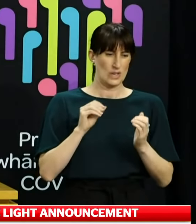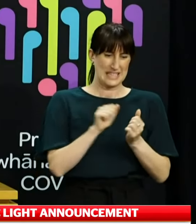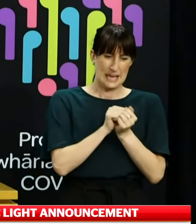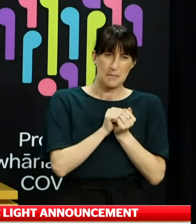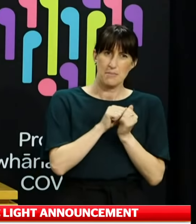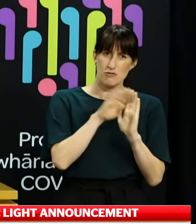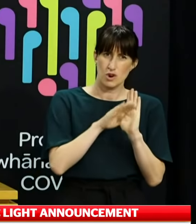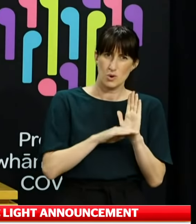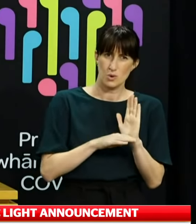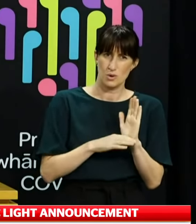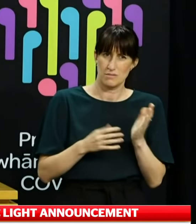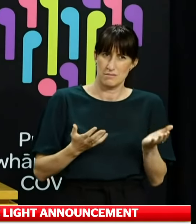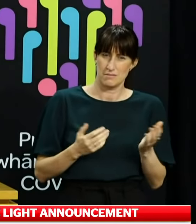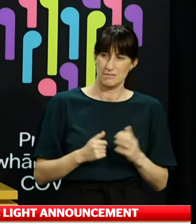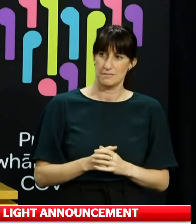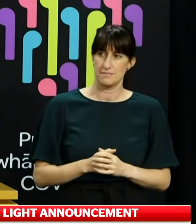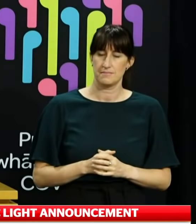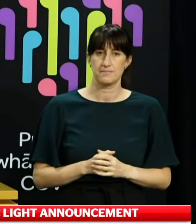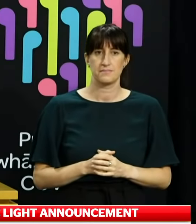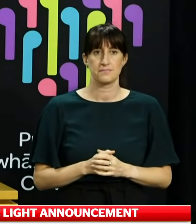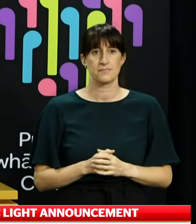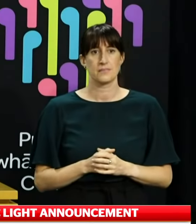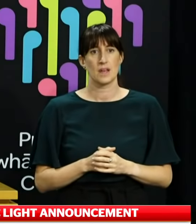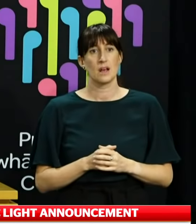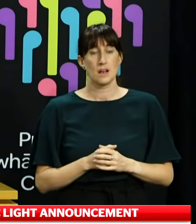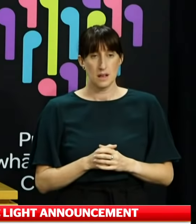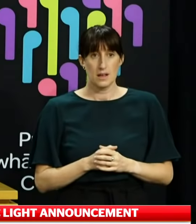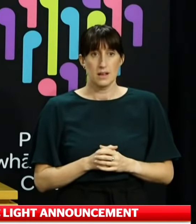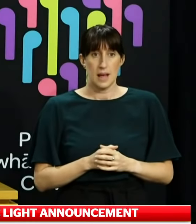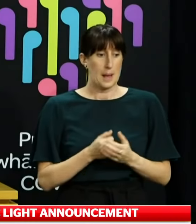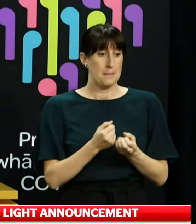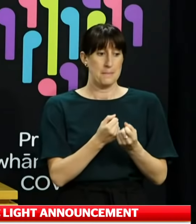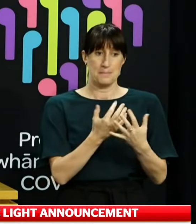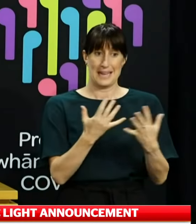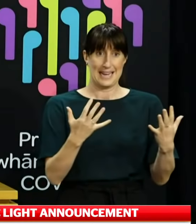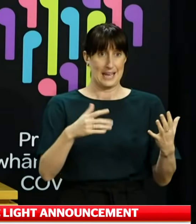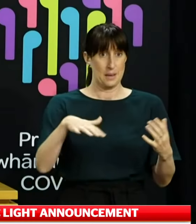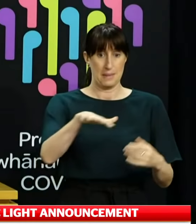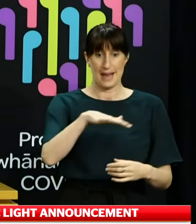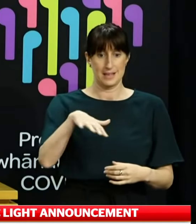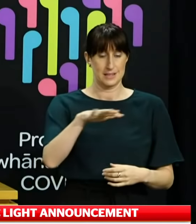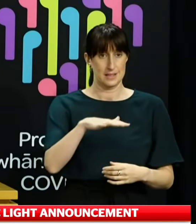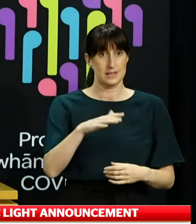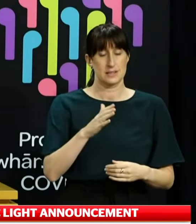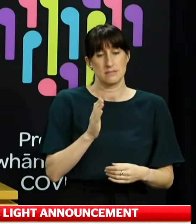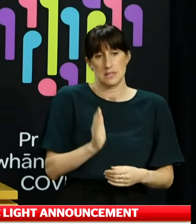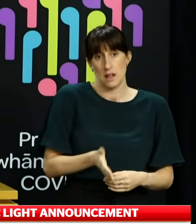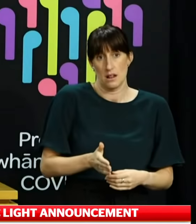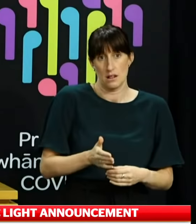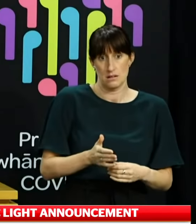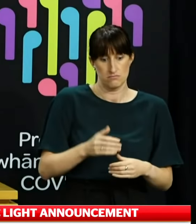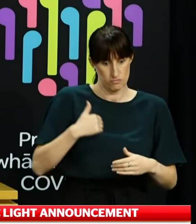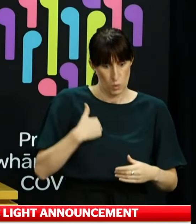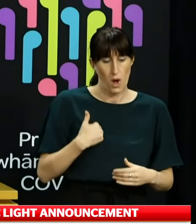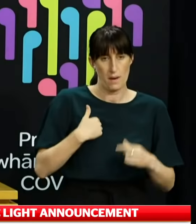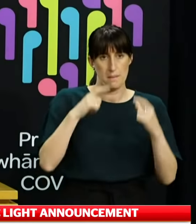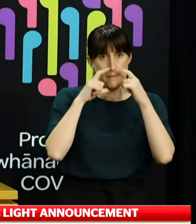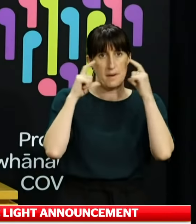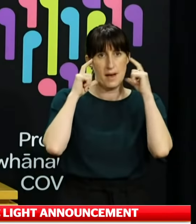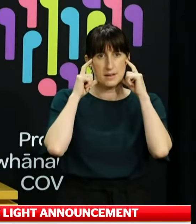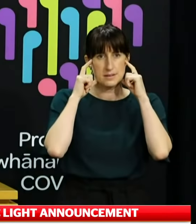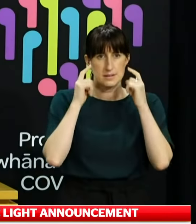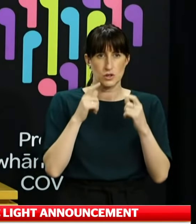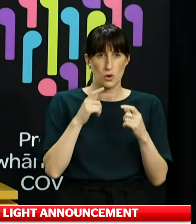in other areas? Look, there is still a requirement in many more places for there to be mask use, so I'd encourage people to